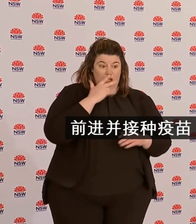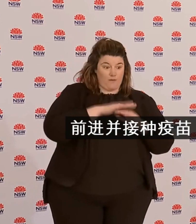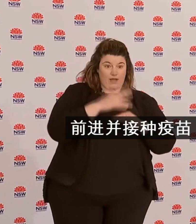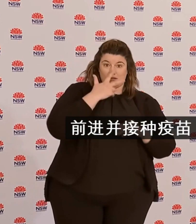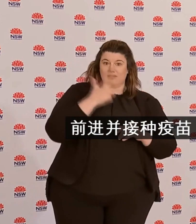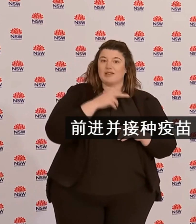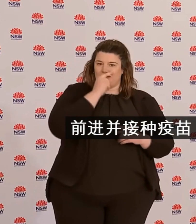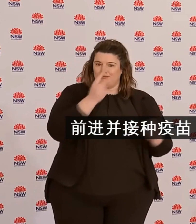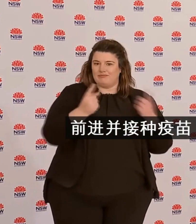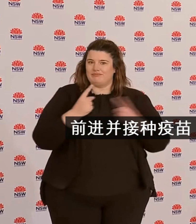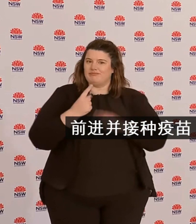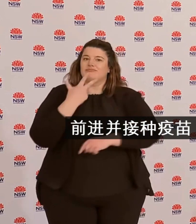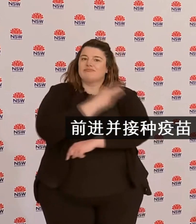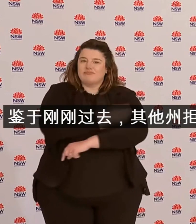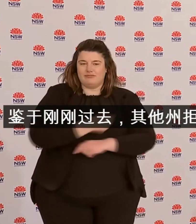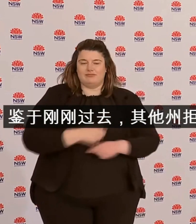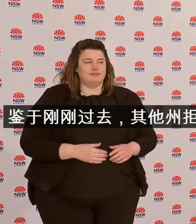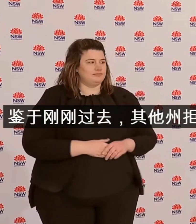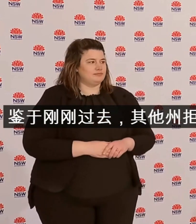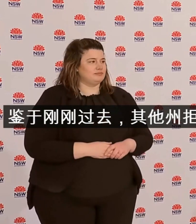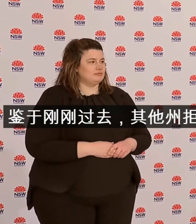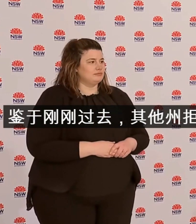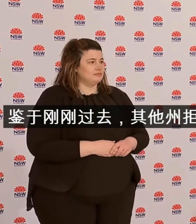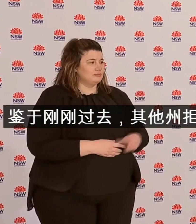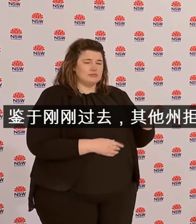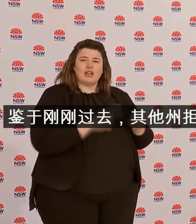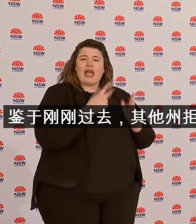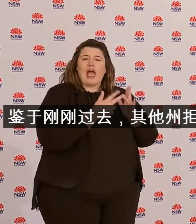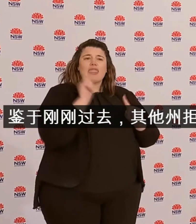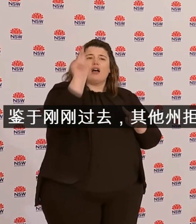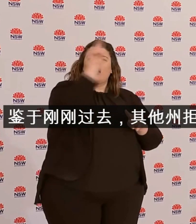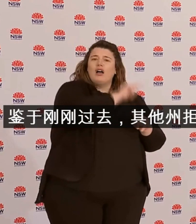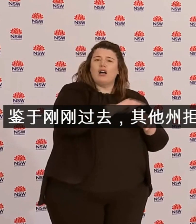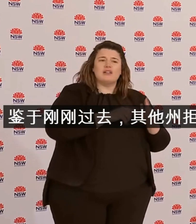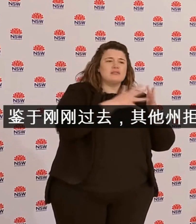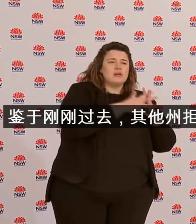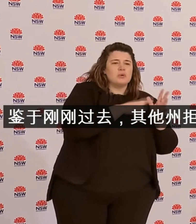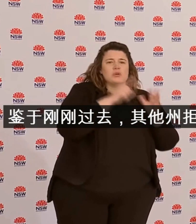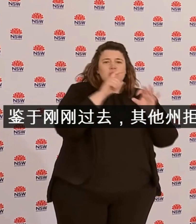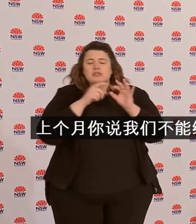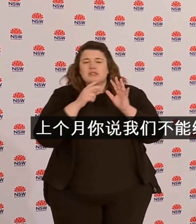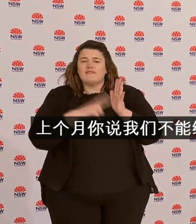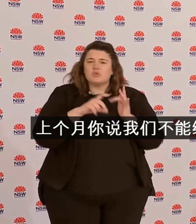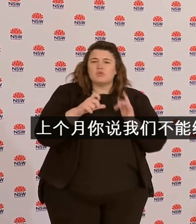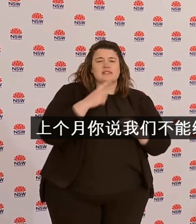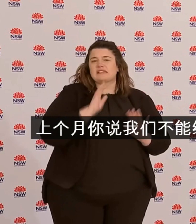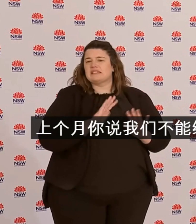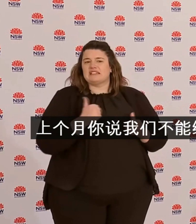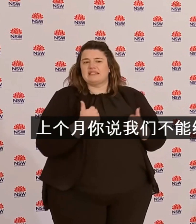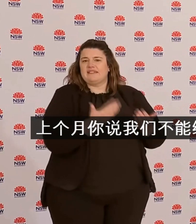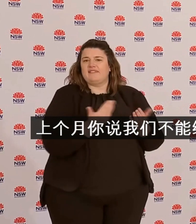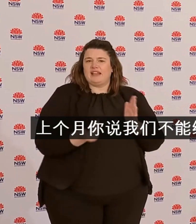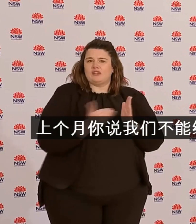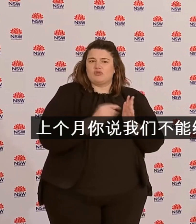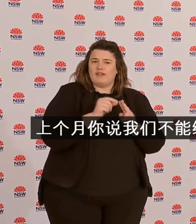forward and get vaccinated. You wouldn't have been surprised, though, that the other states knocked back your request for more Pfizer doses, given that just last month you said that